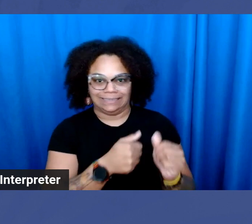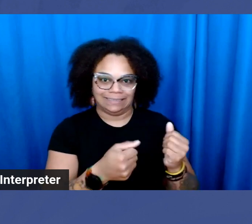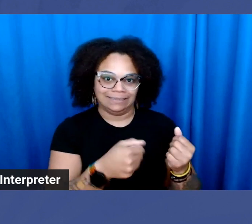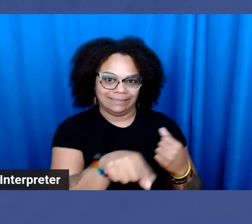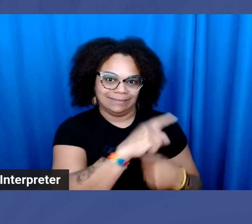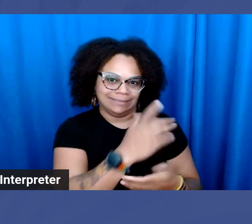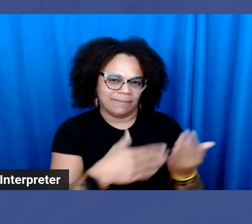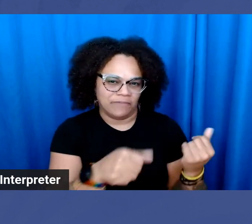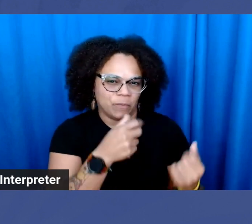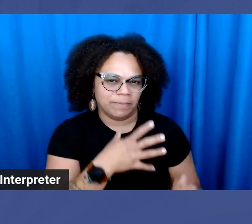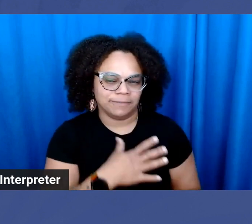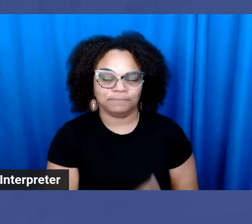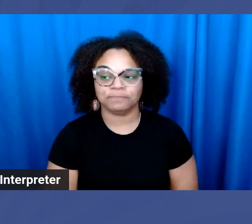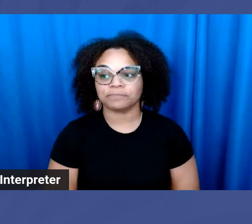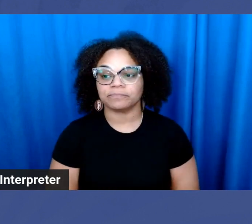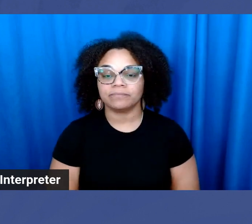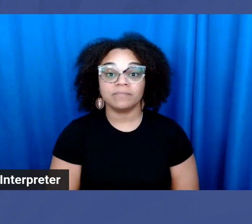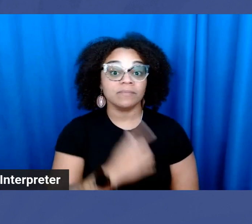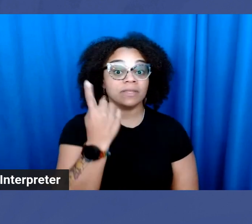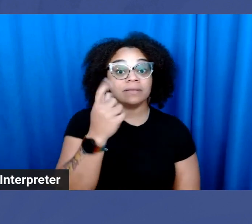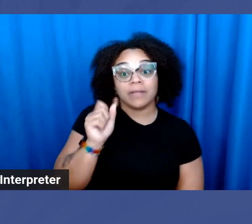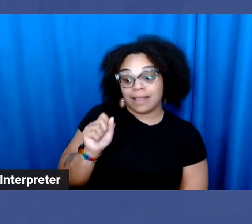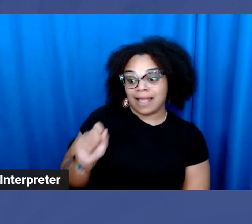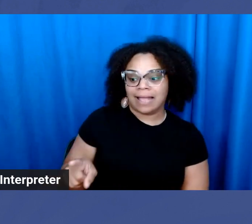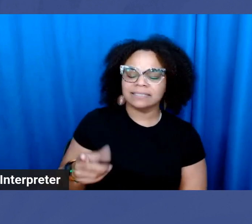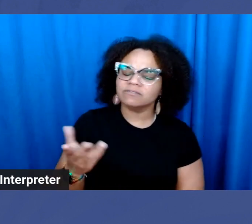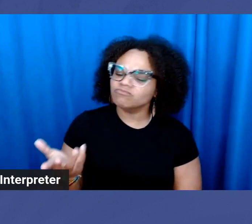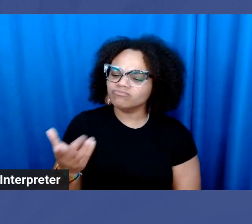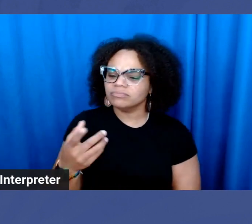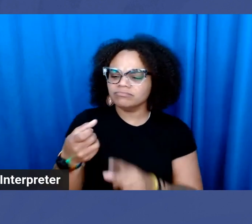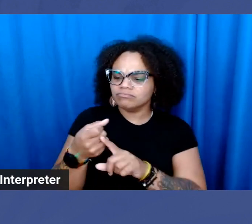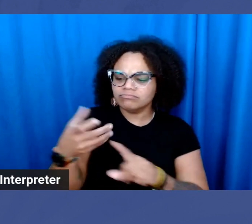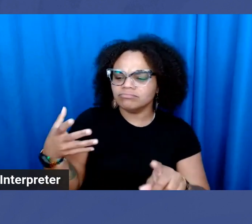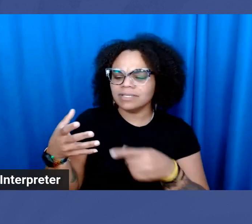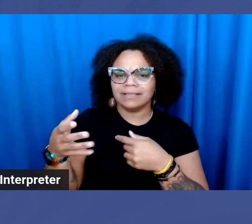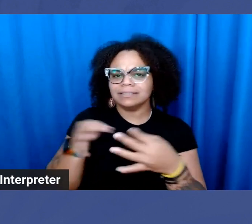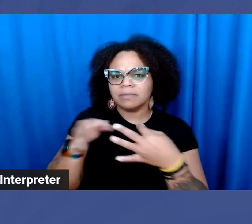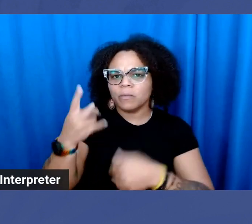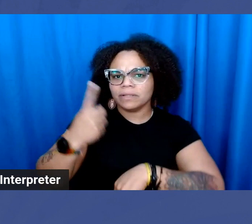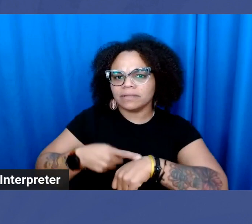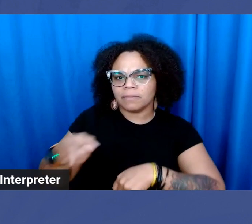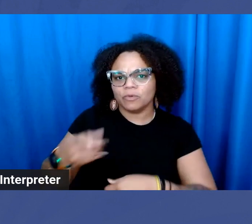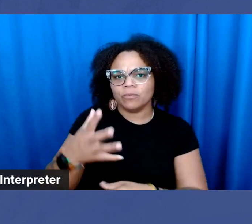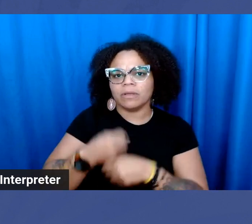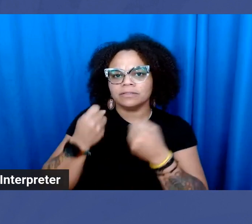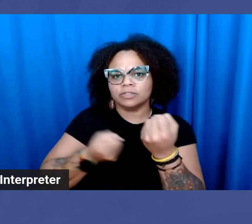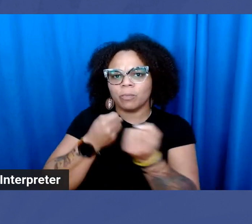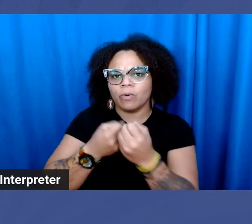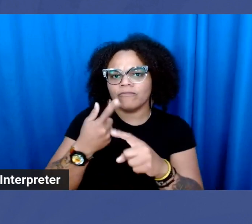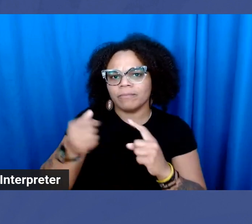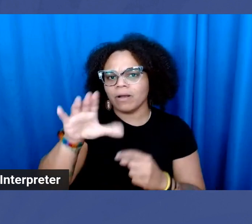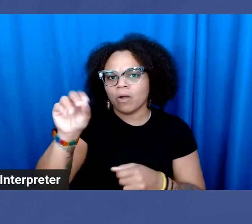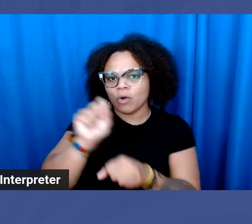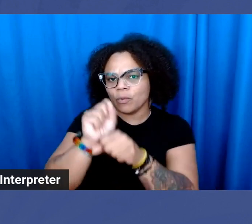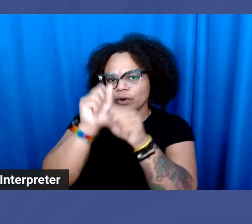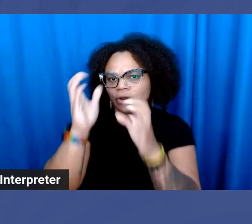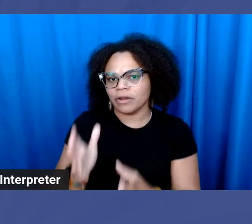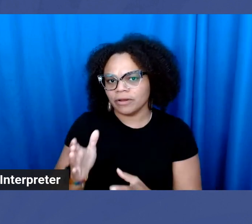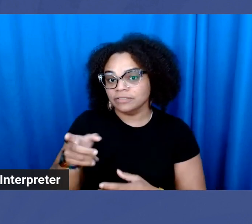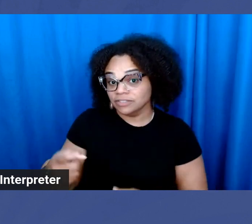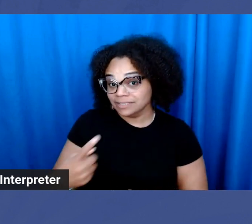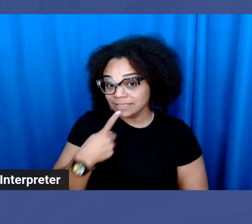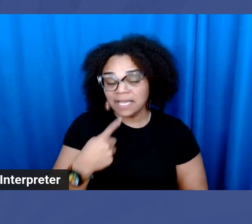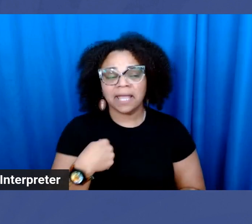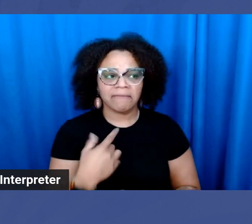When asked about a time that she received support from a coworker, Sabrina said, "I feel like I receive support on a